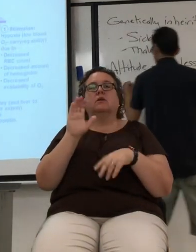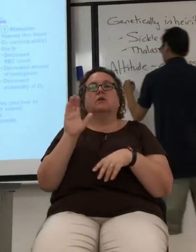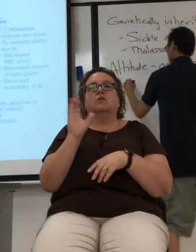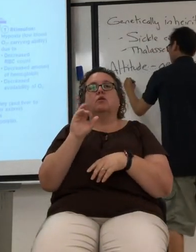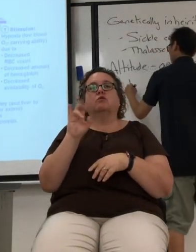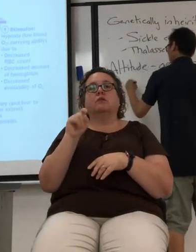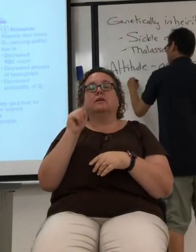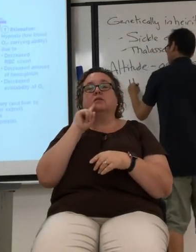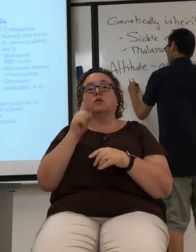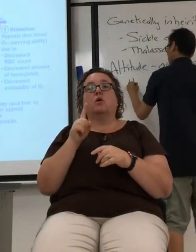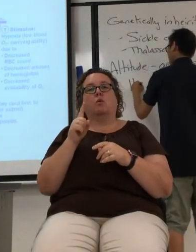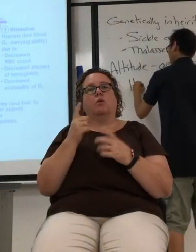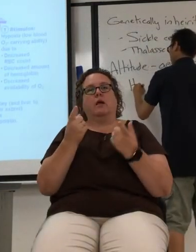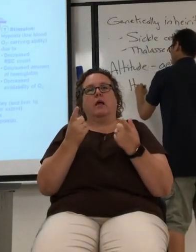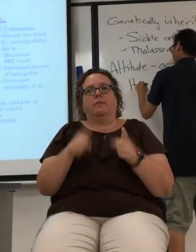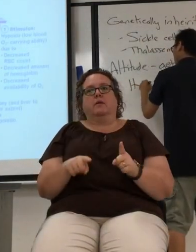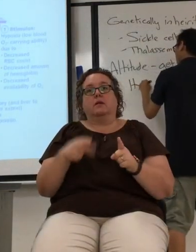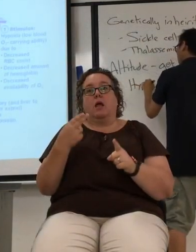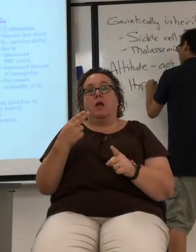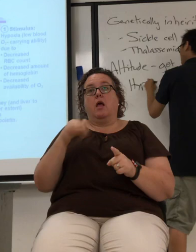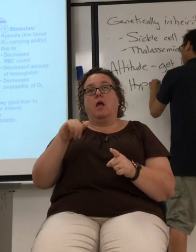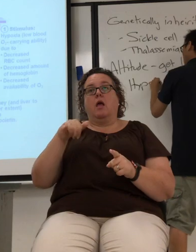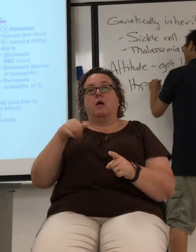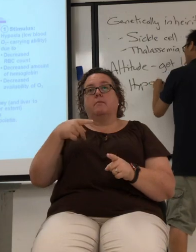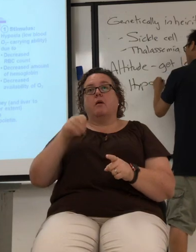in the presence of hypoxia.